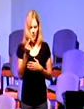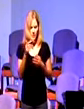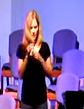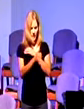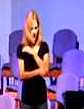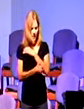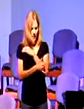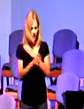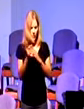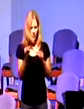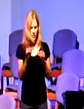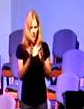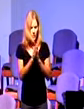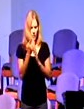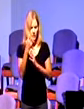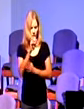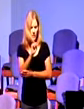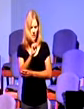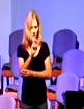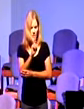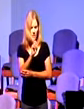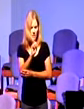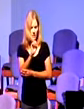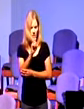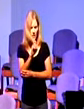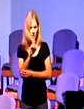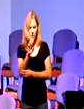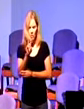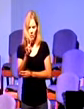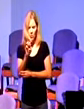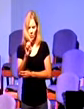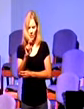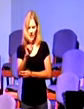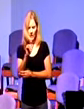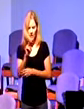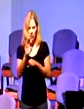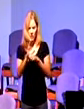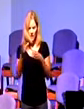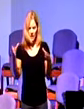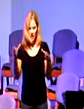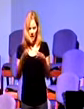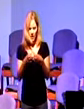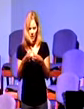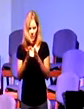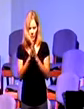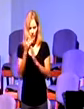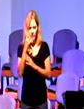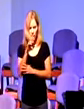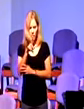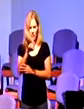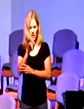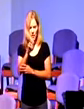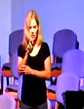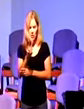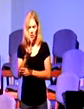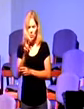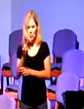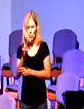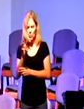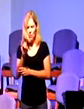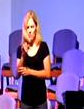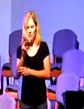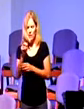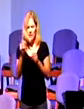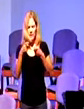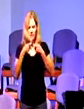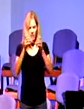gospel. This morning, we just pray for Sussex Wesleyan Church as they gather. We just pray for Pastor Will Vaughn. Just give him clarity as he